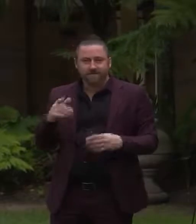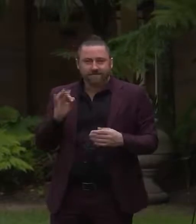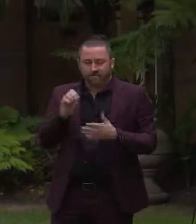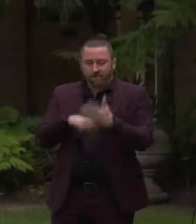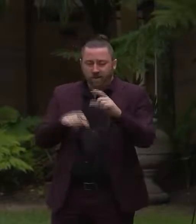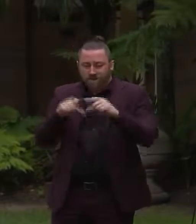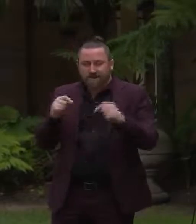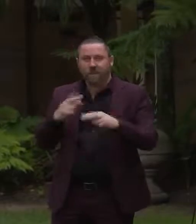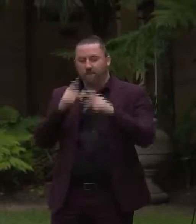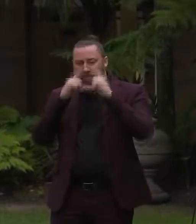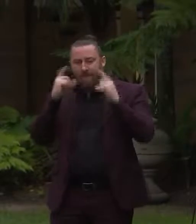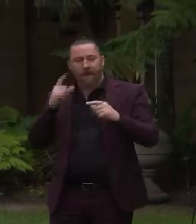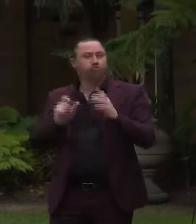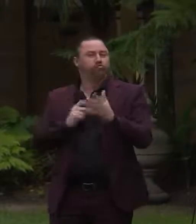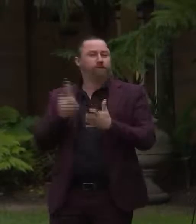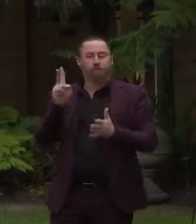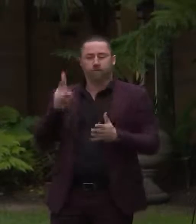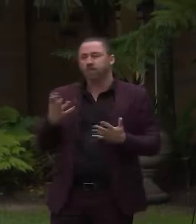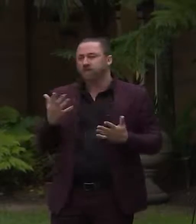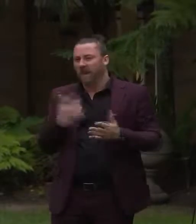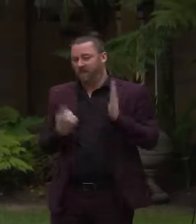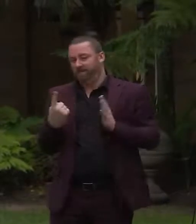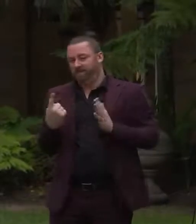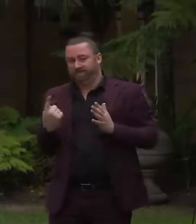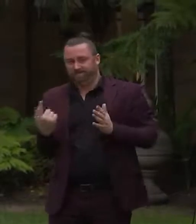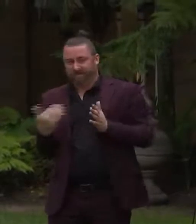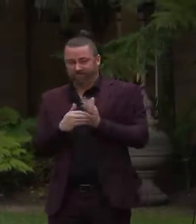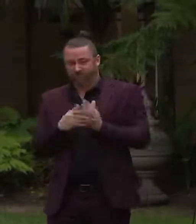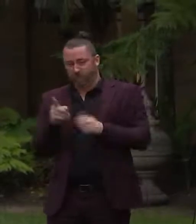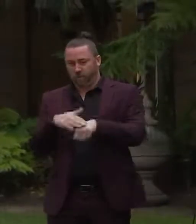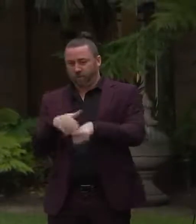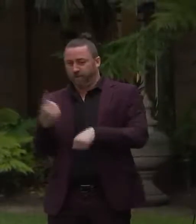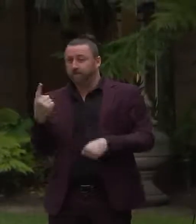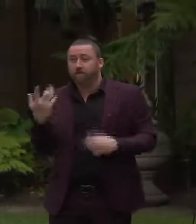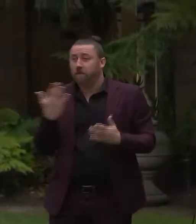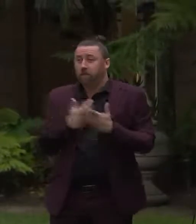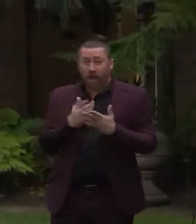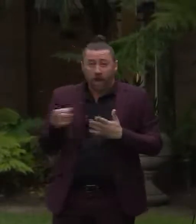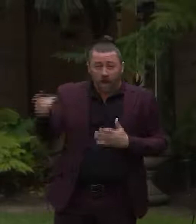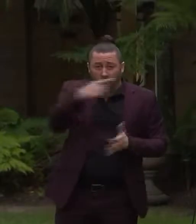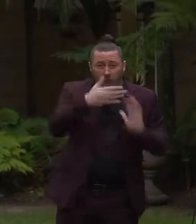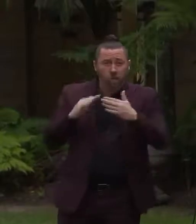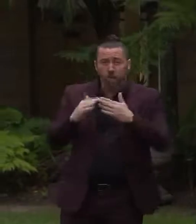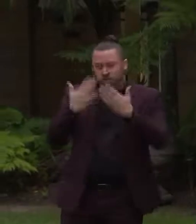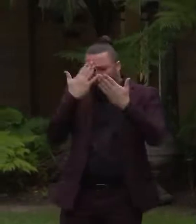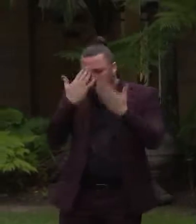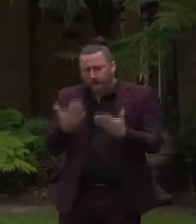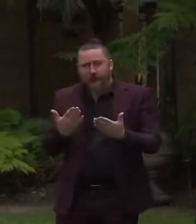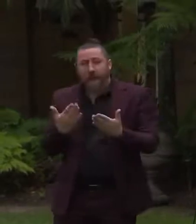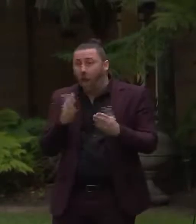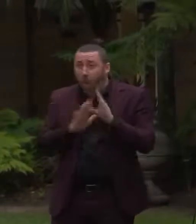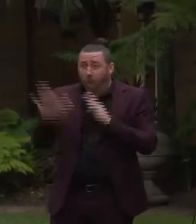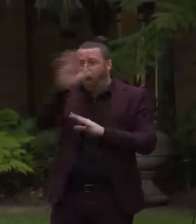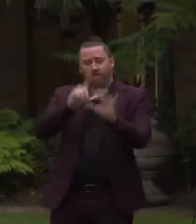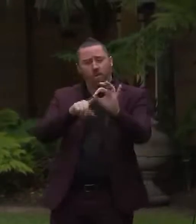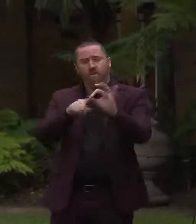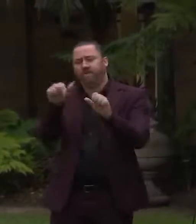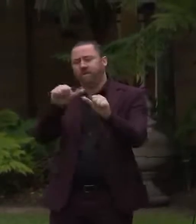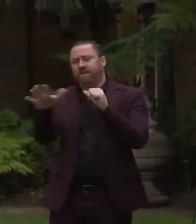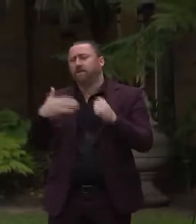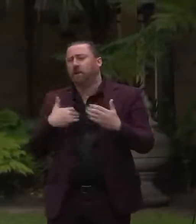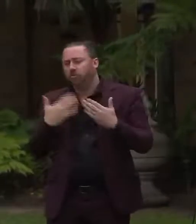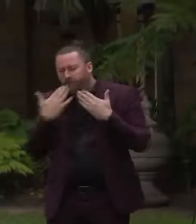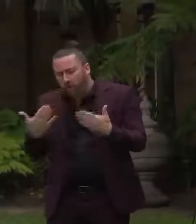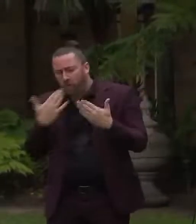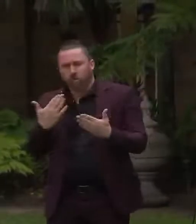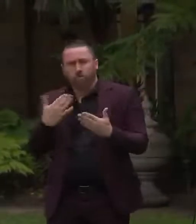in addition to the one that I mentioned yesterday. So look, overall, the levels of compliance of our community right across the state is fantastic, and we thank you for